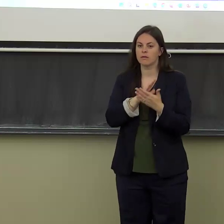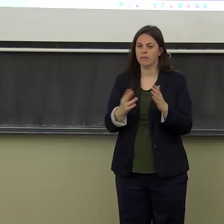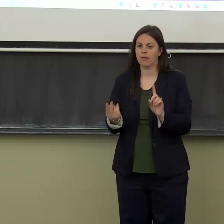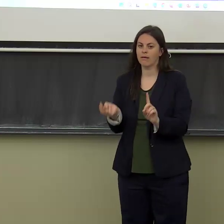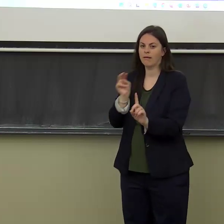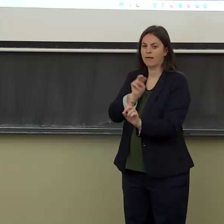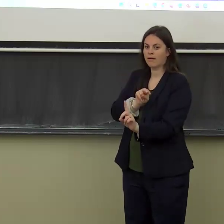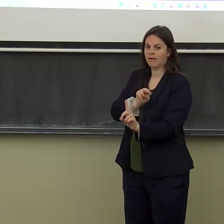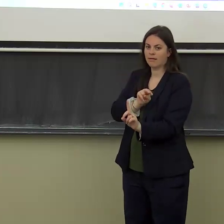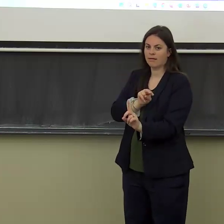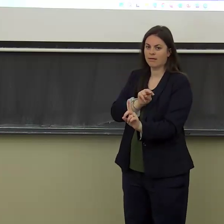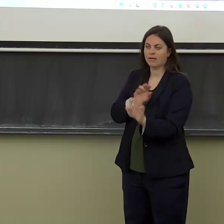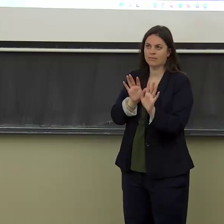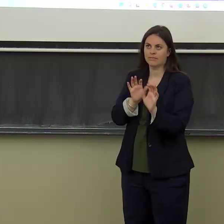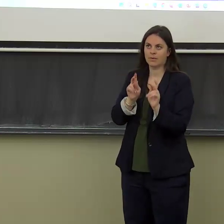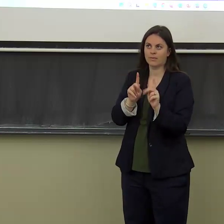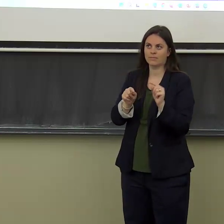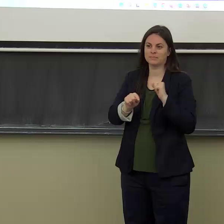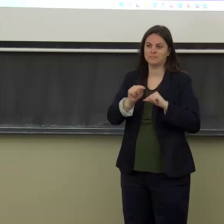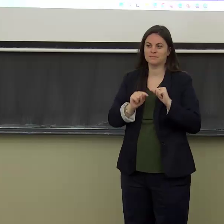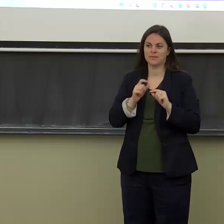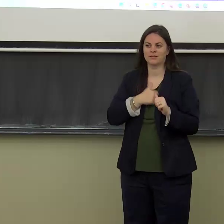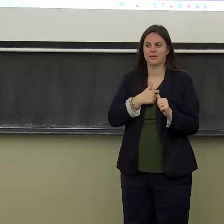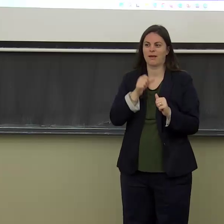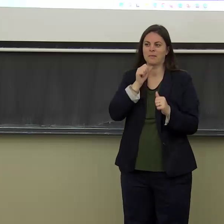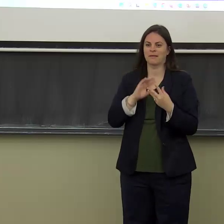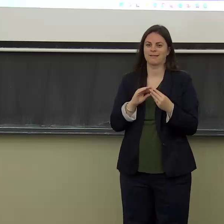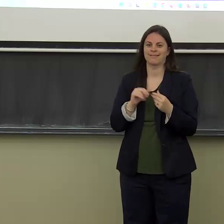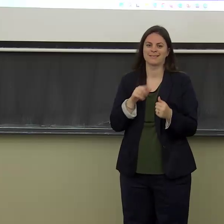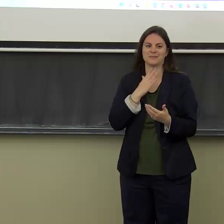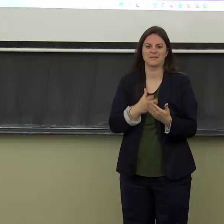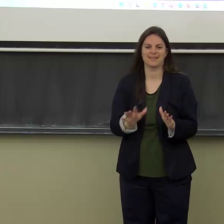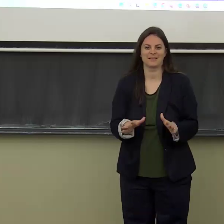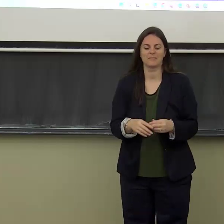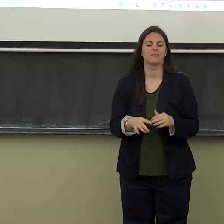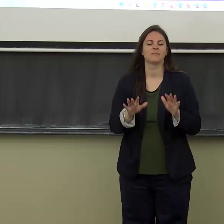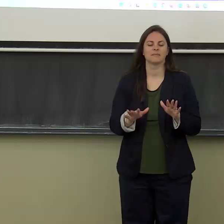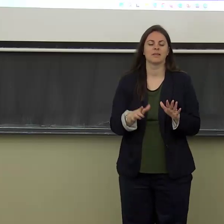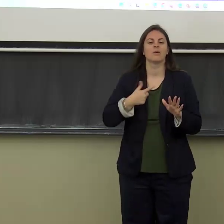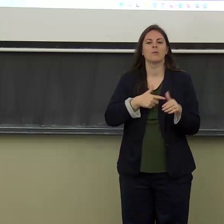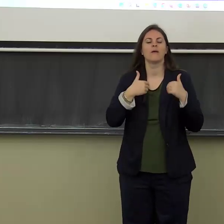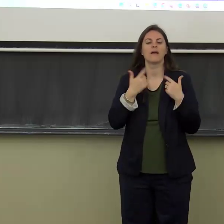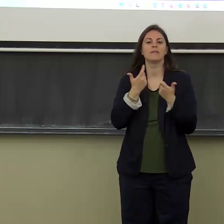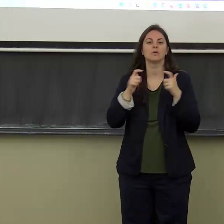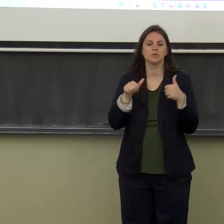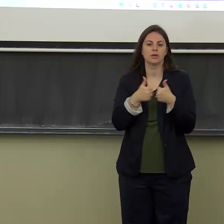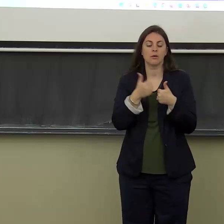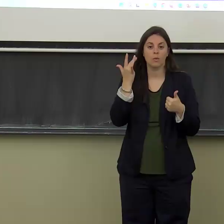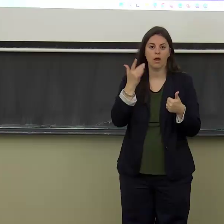is, okay, so sorry, I'm not articulating this very well. We have a huge challenge because we're all very